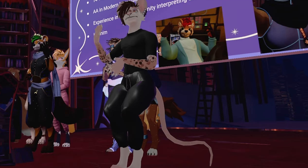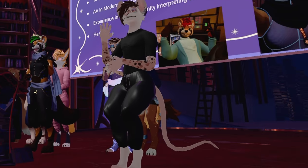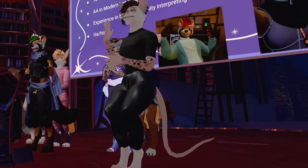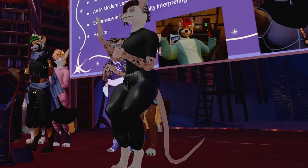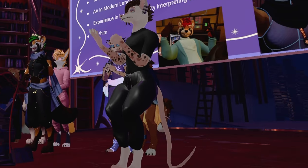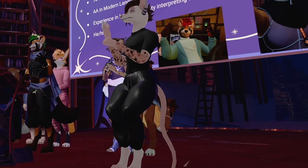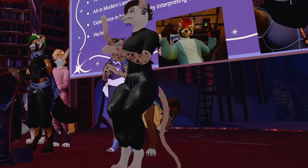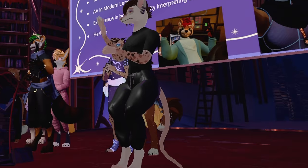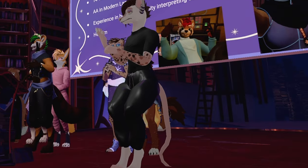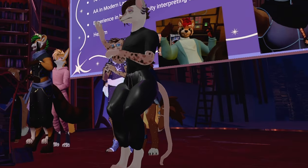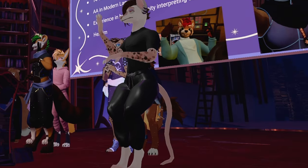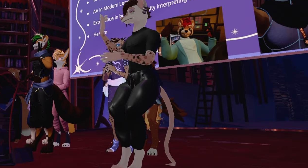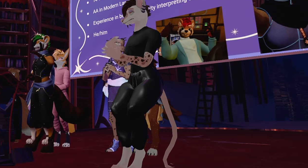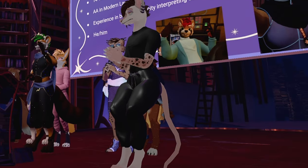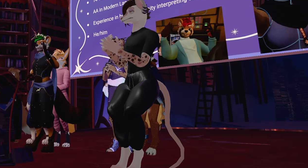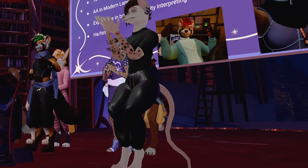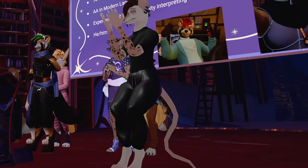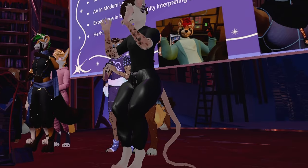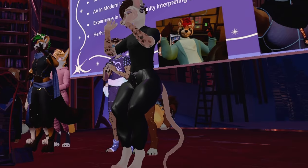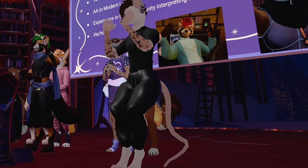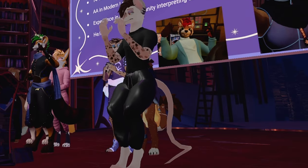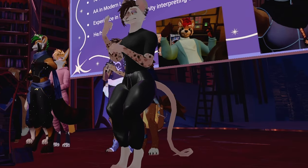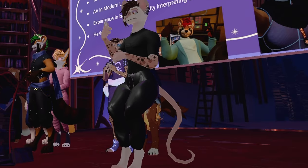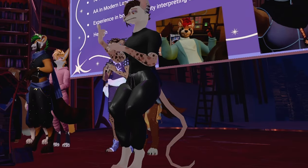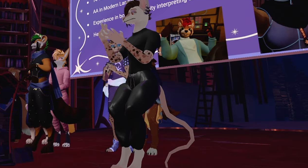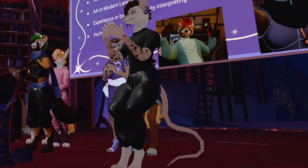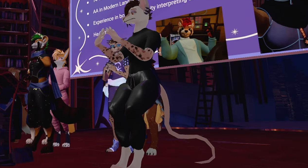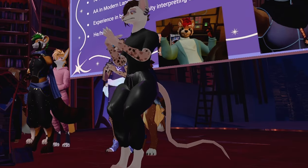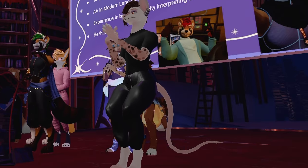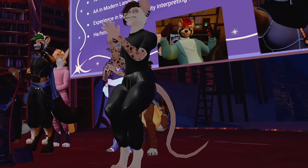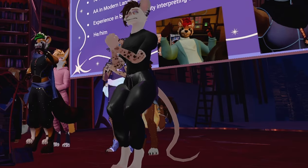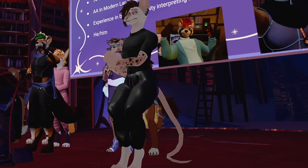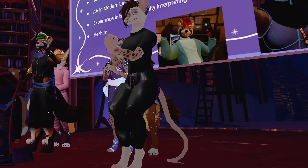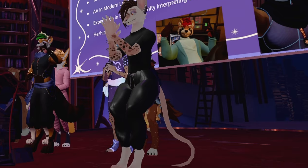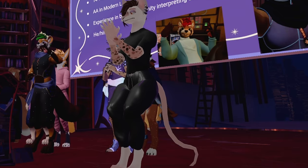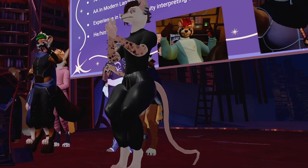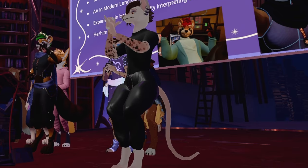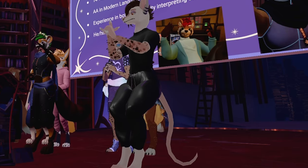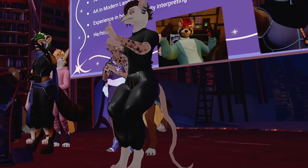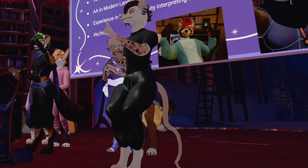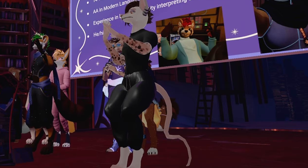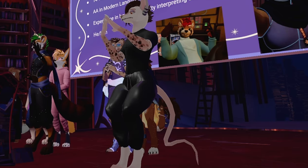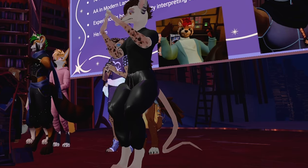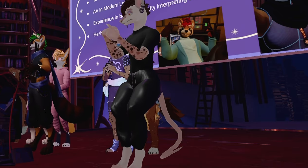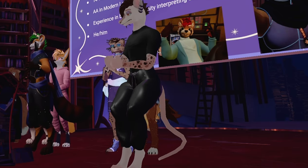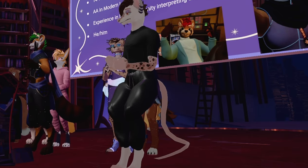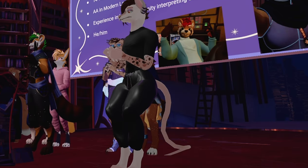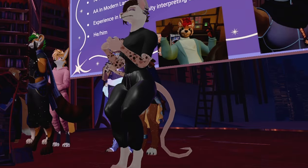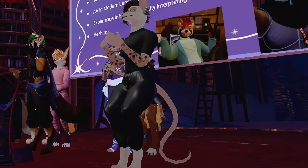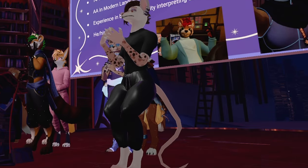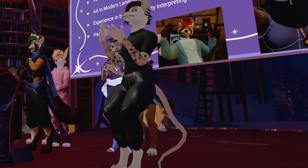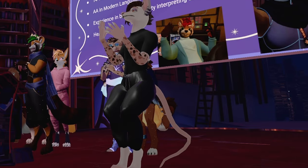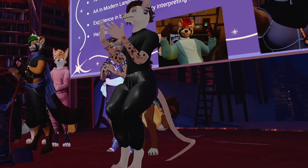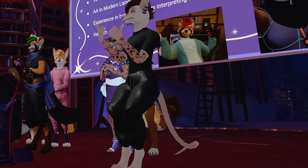found the Helping Hands community, and it has changed my life. I've been involved with them, helping both to interpret for them and then now also to help